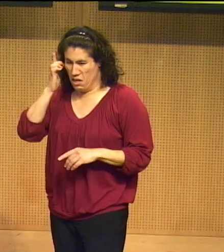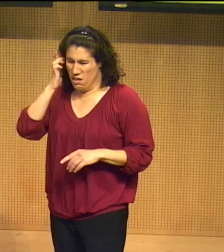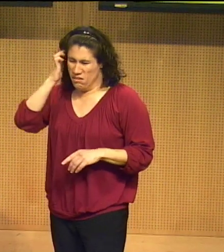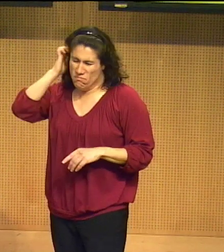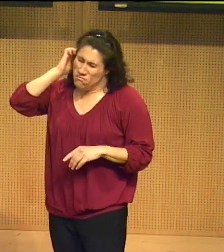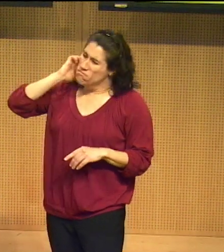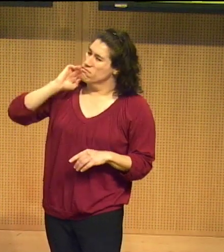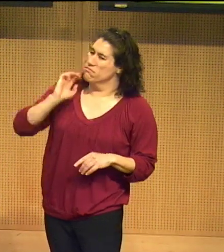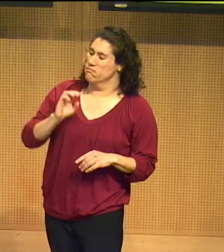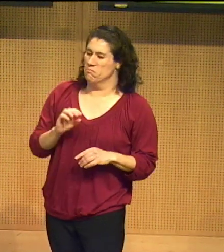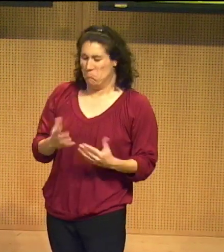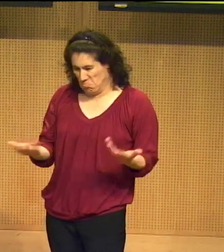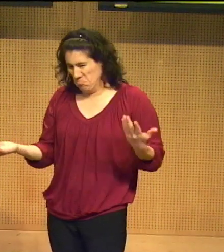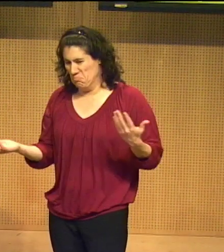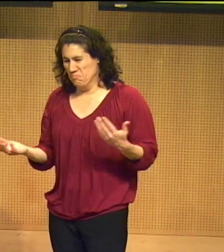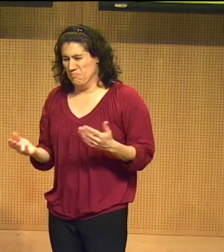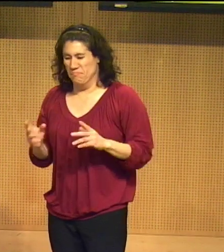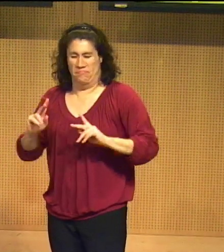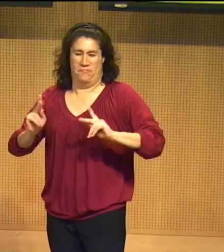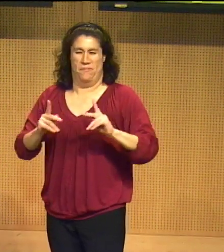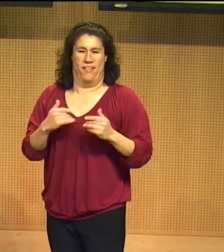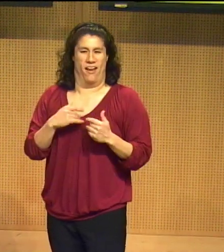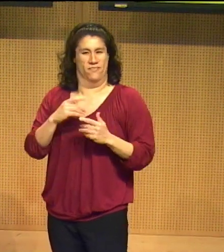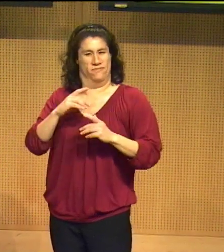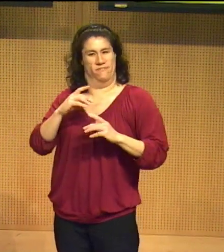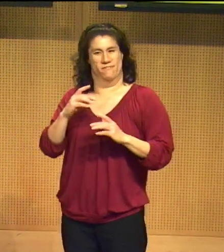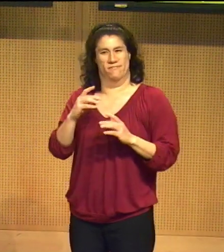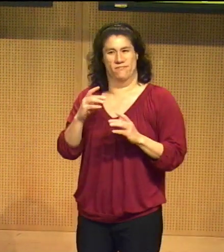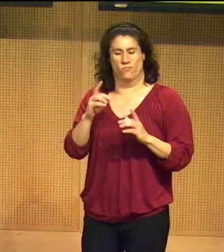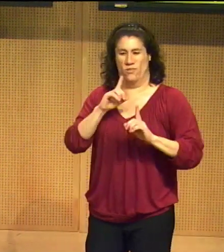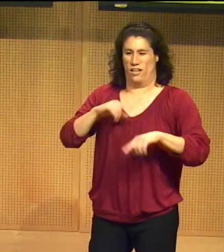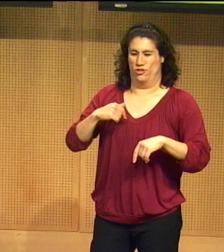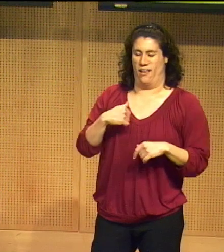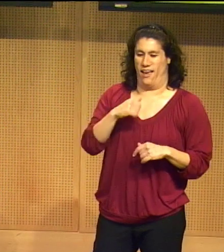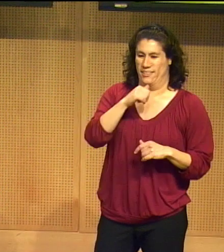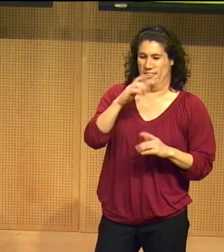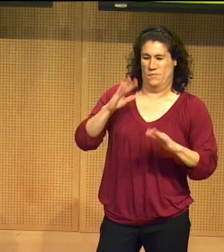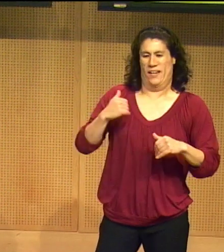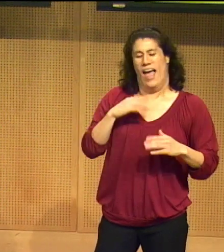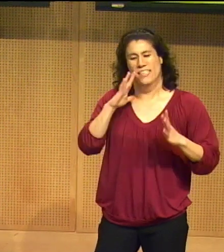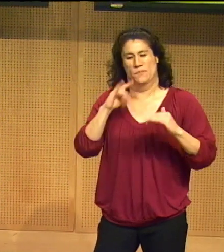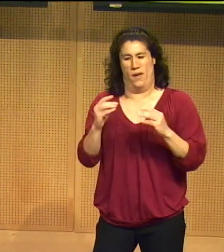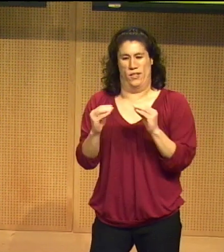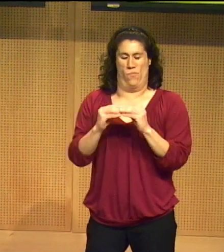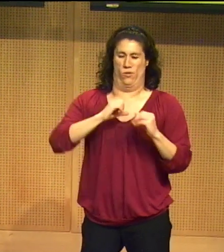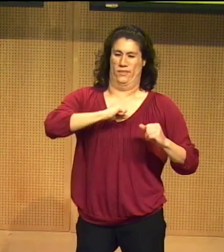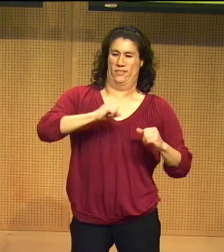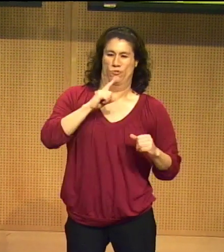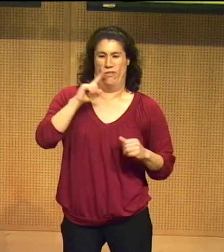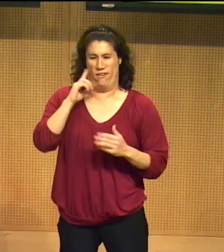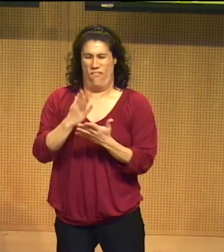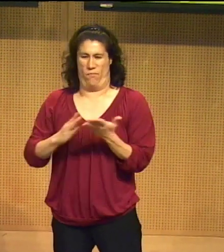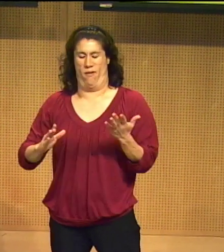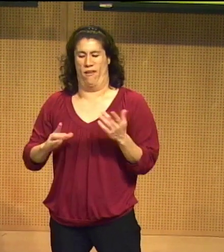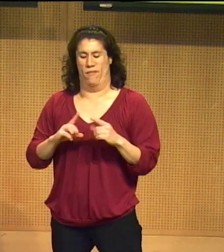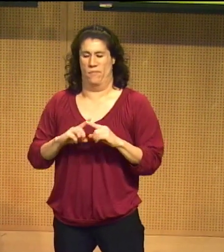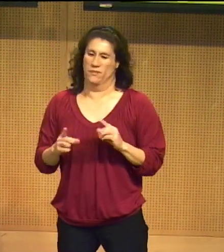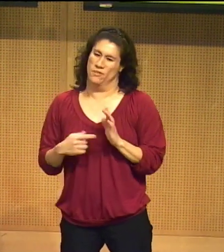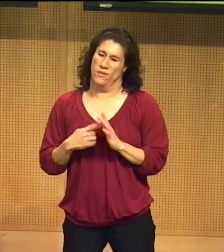But I know yours, so we'll be okay. So the reaction are things that I don't really expect. There's a lot more resistance. But sometimes I just look at